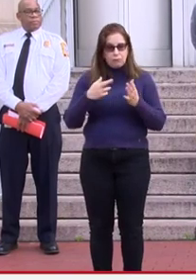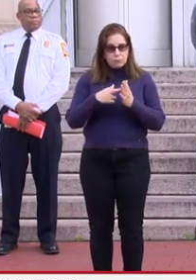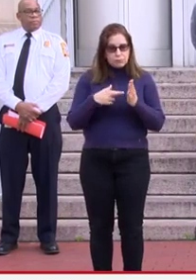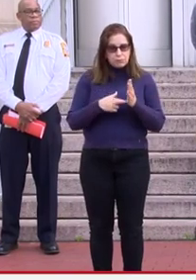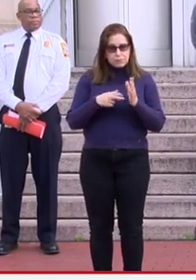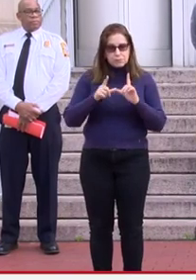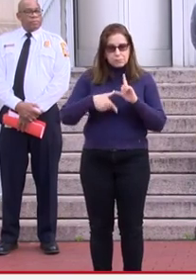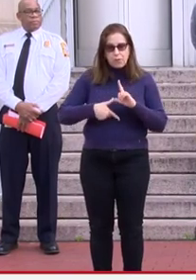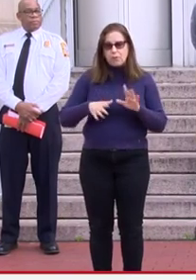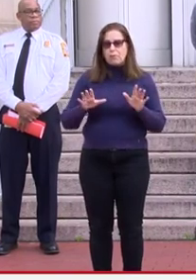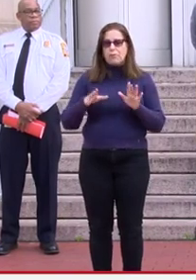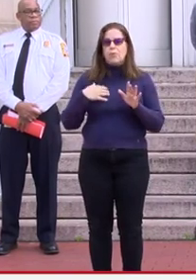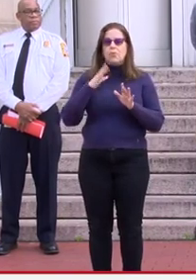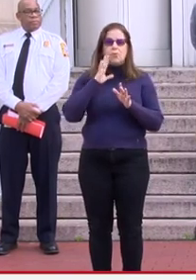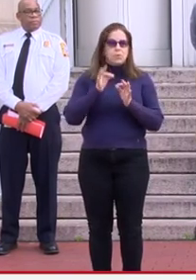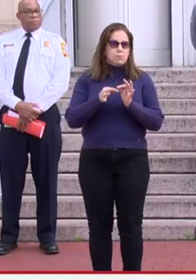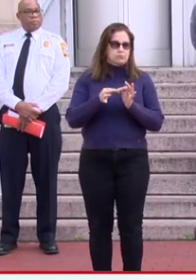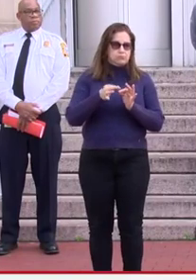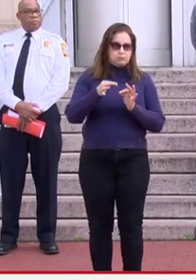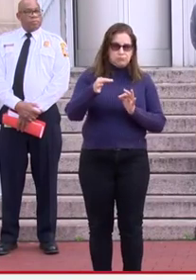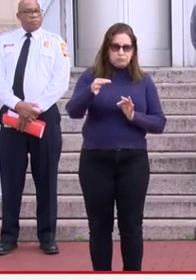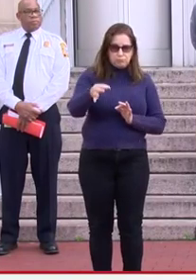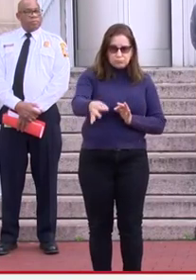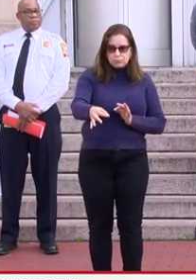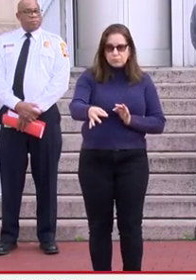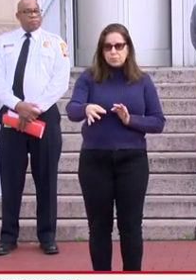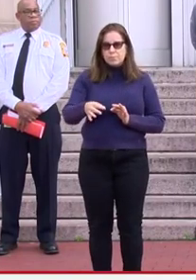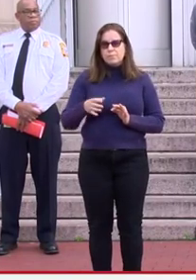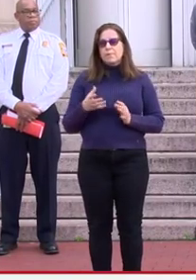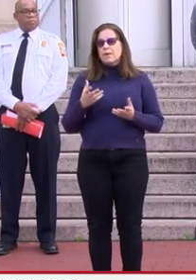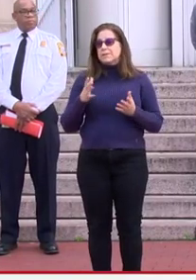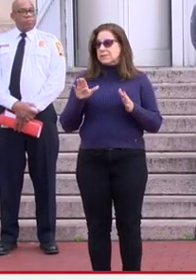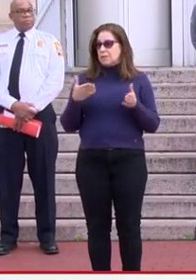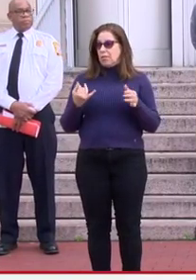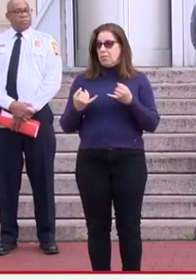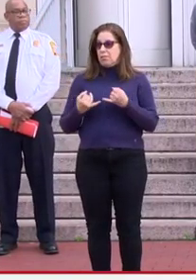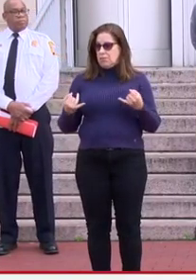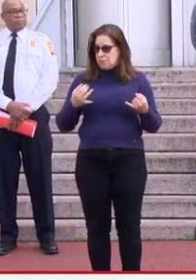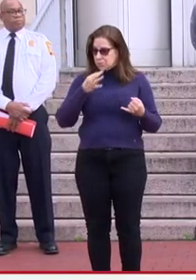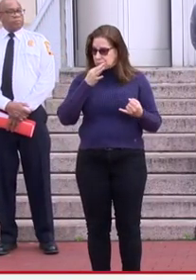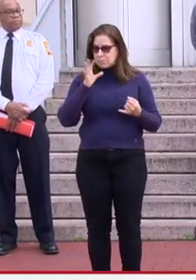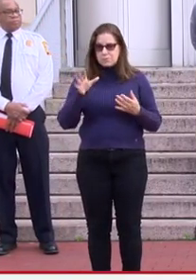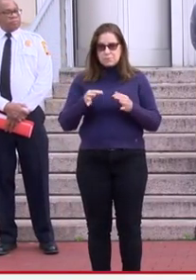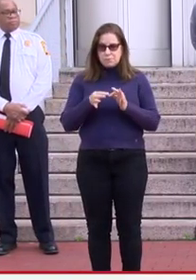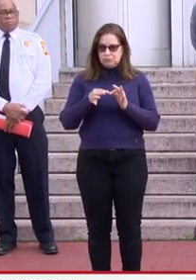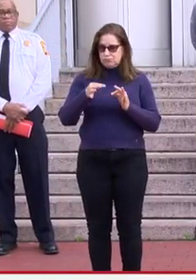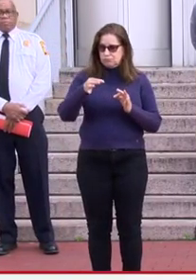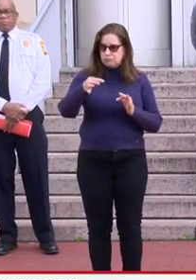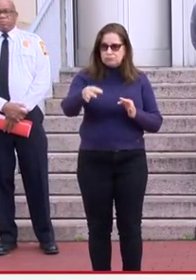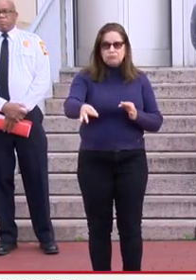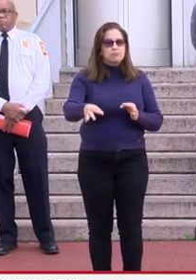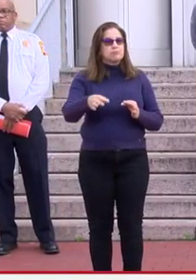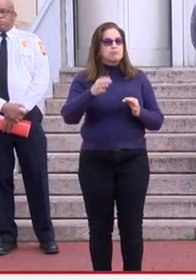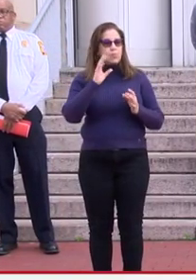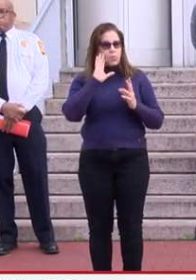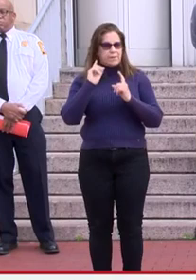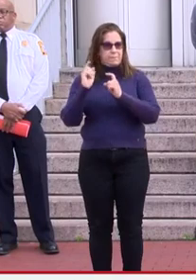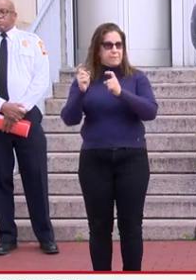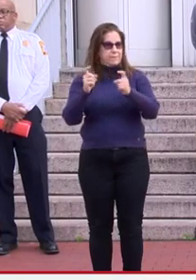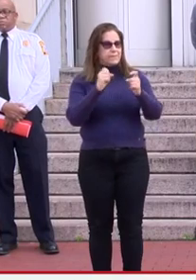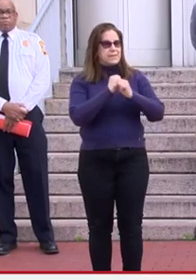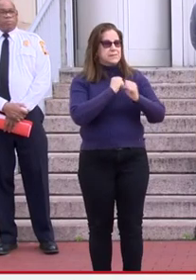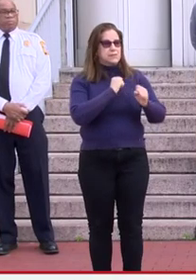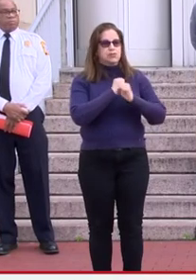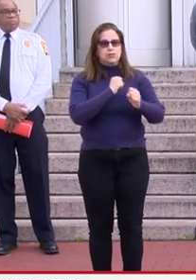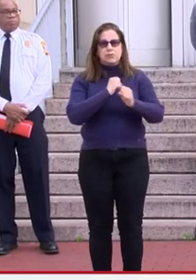have extended all of those deadlines and they will be in place throughout the emergency. So you have no need to go down